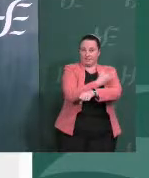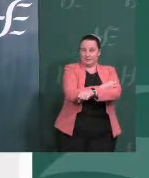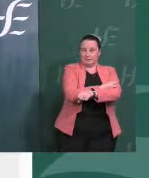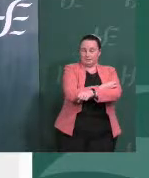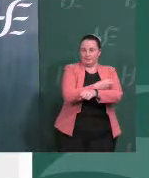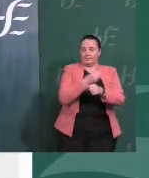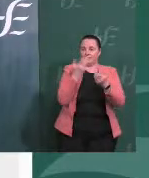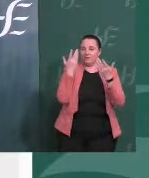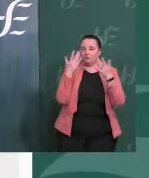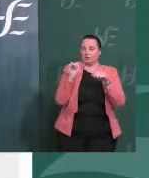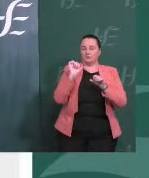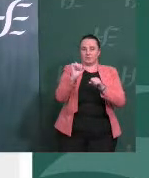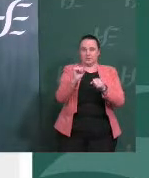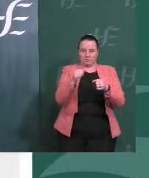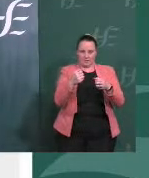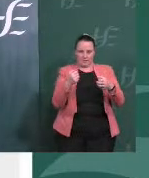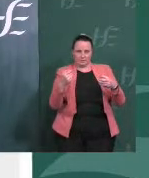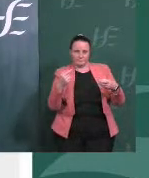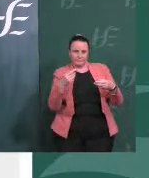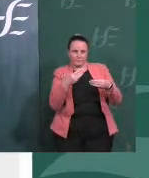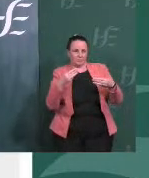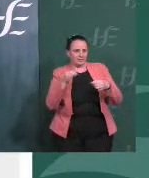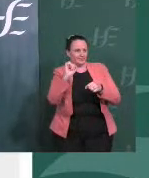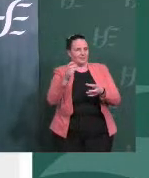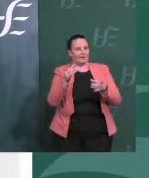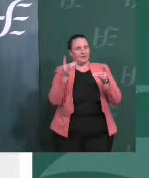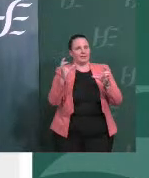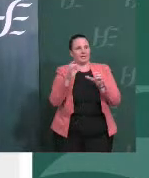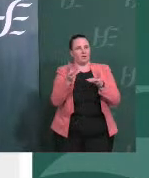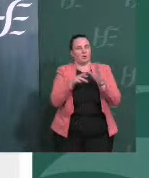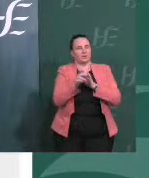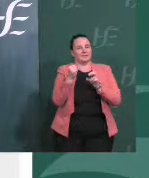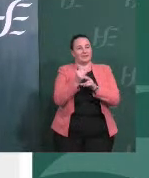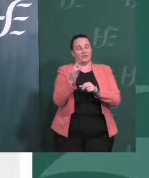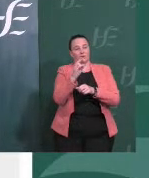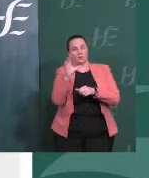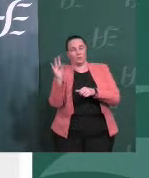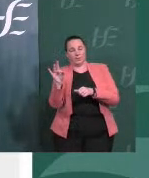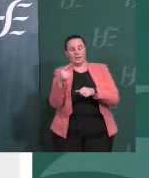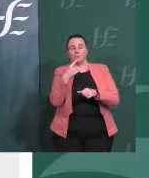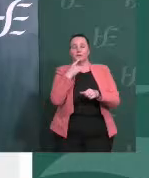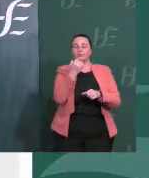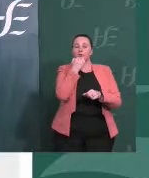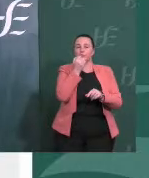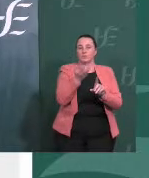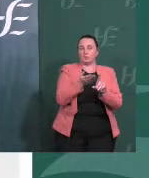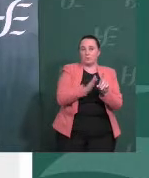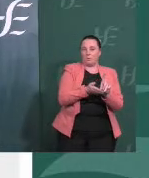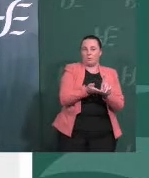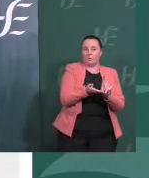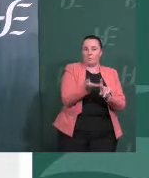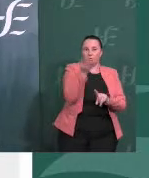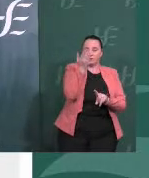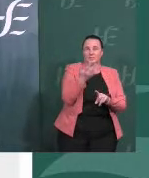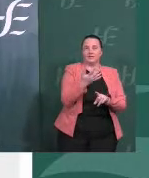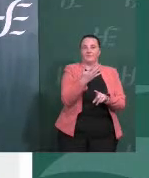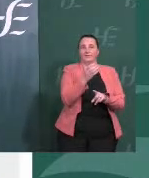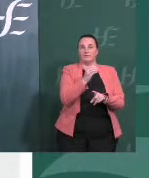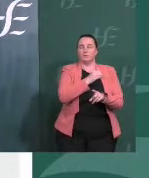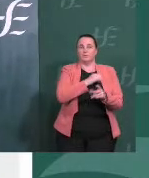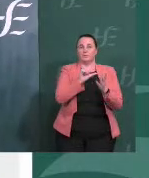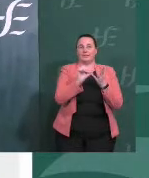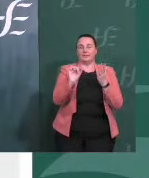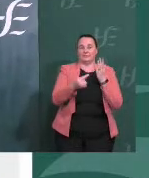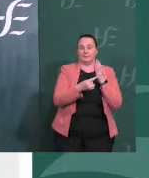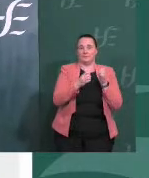shows that flood wall of defence holding tight among healthcare workers in the UK. But nevertheless, when the figures rose, as they did in recent times, to as much as 50 or 60,000 a